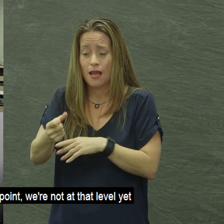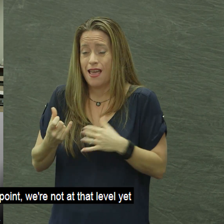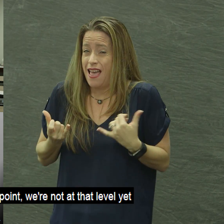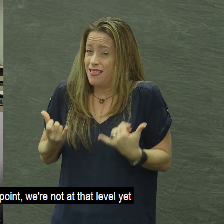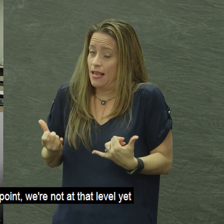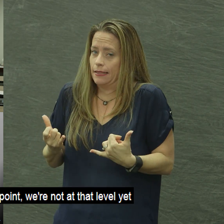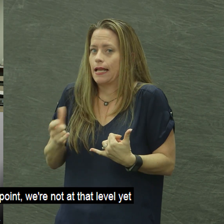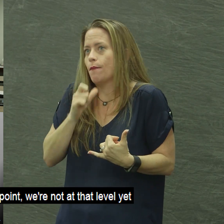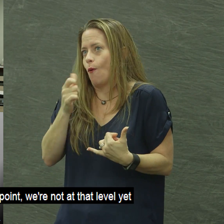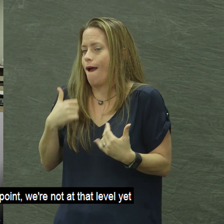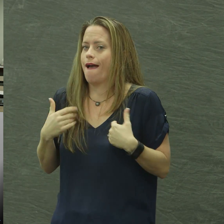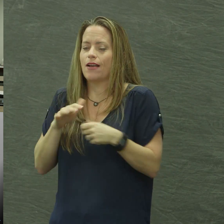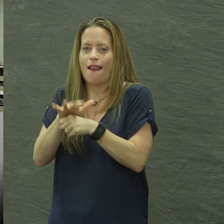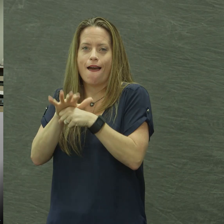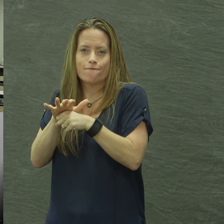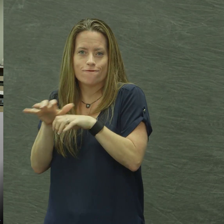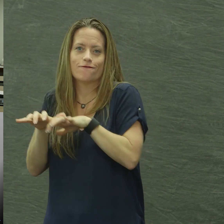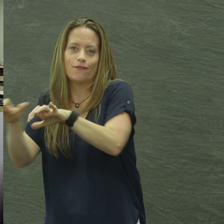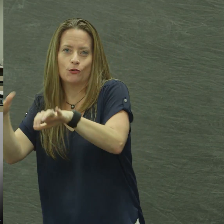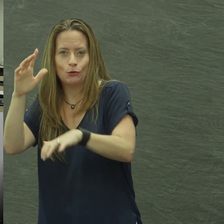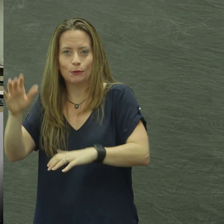not at that level yet